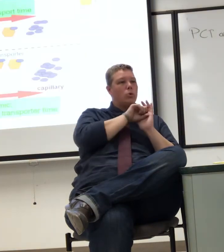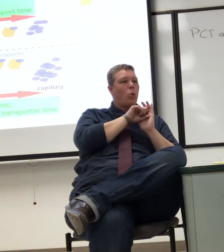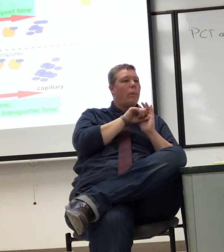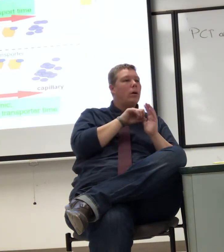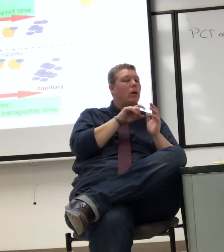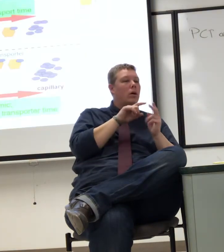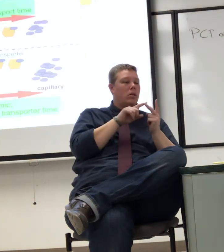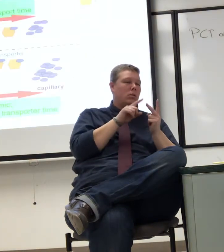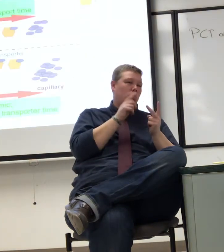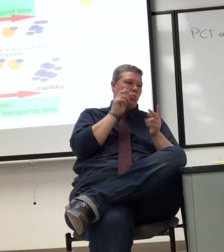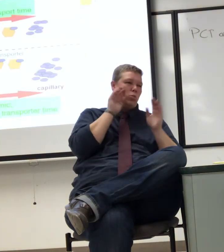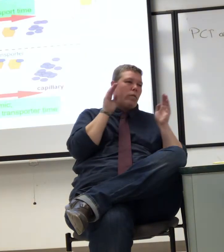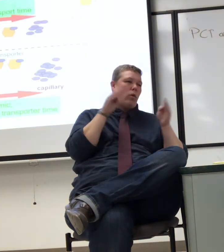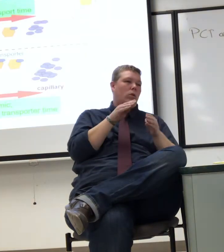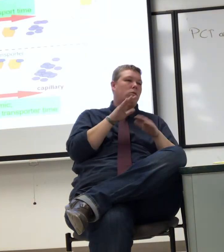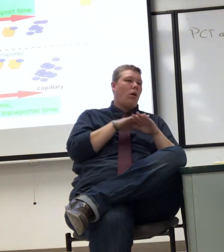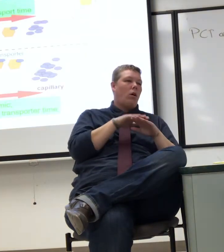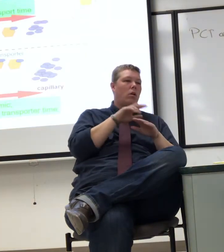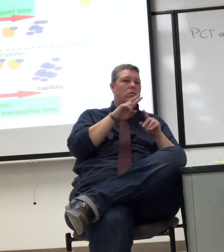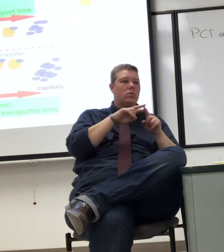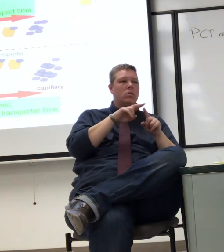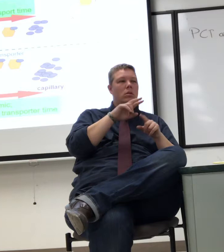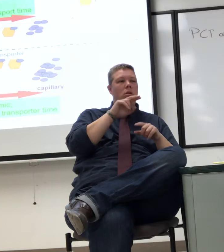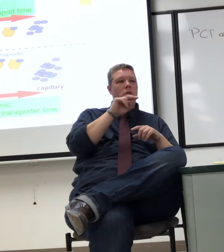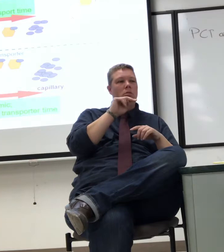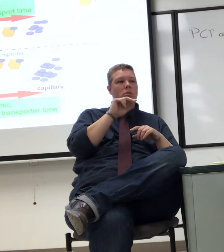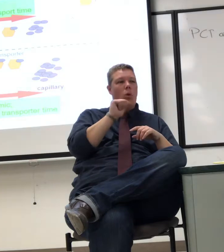physiology. Oh, so again,